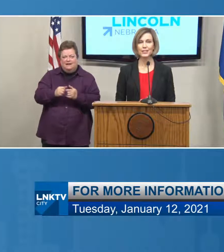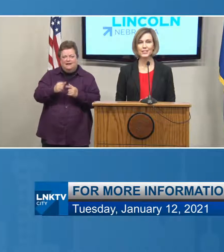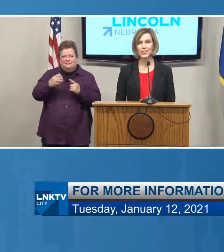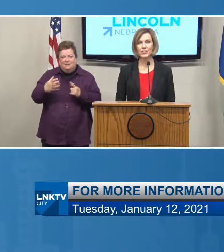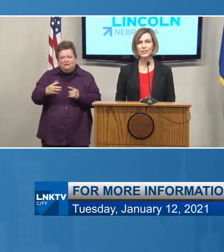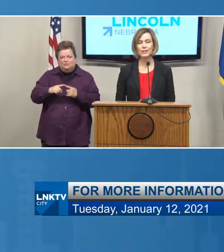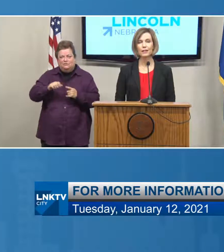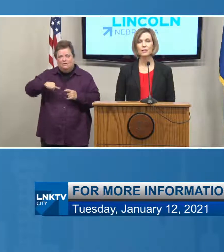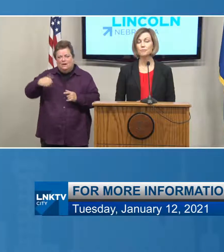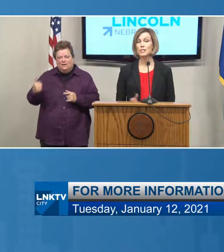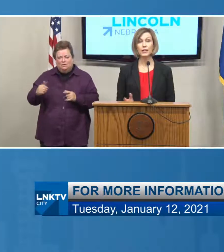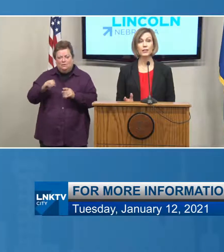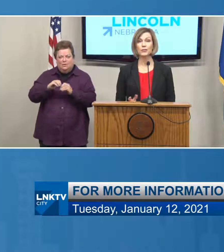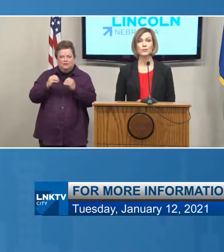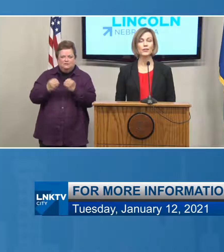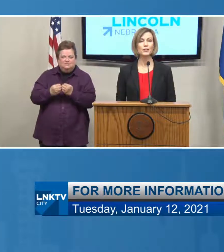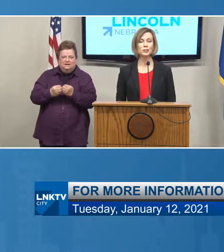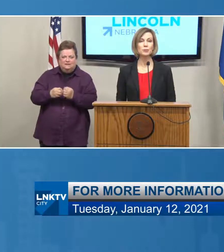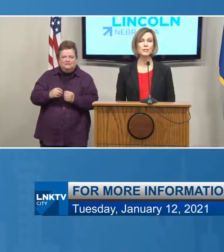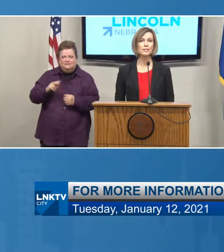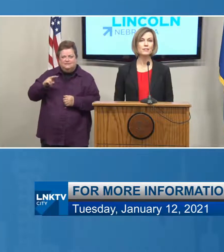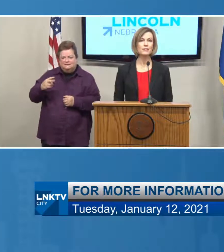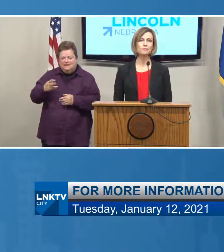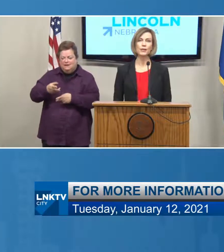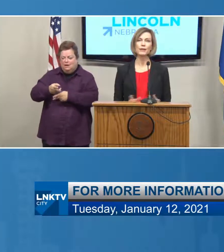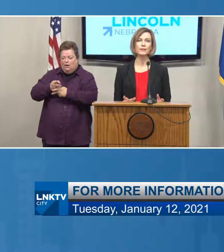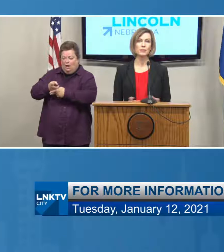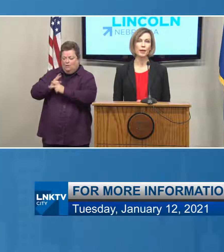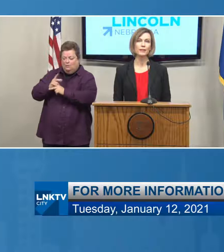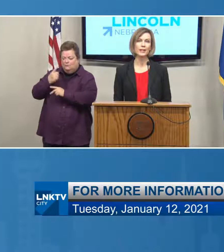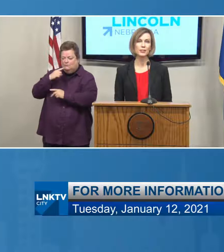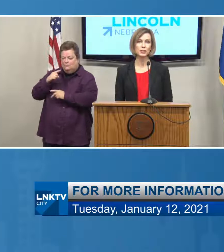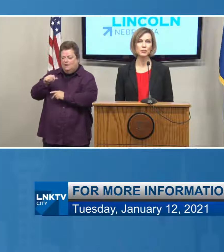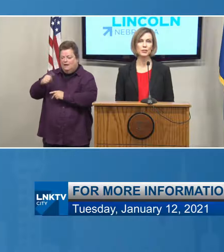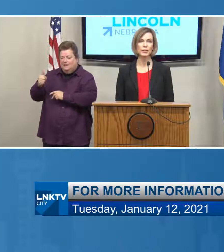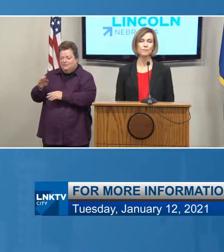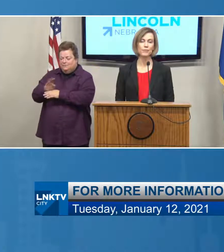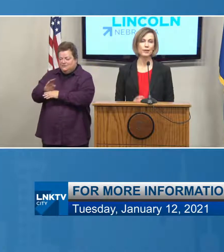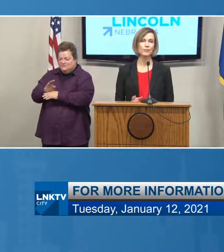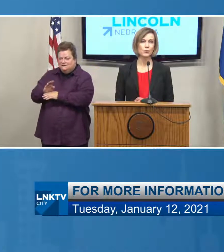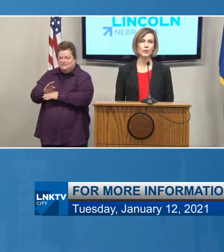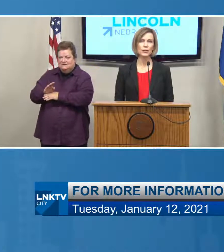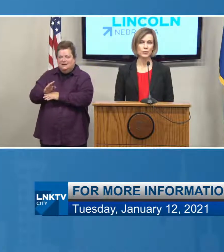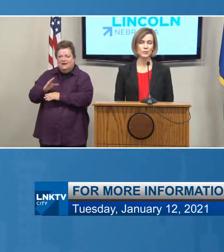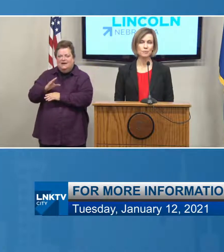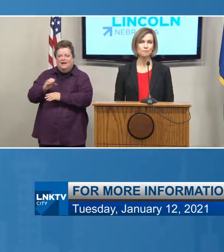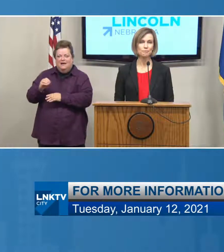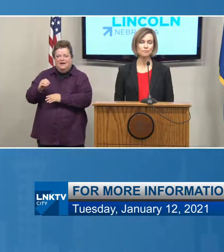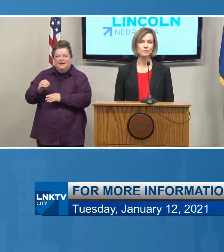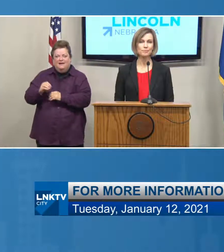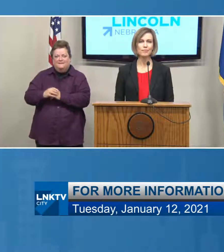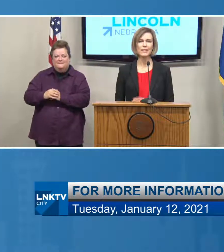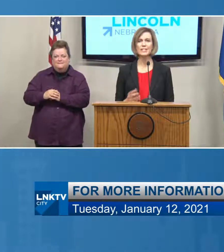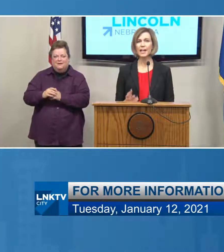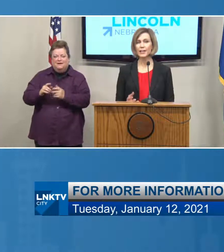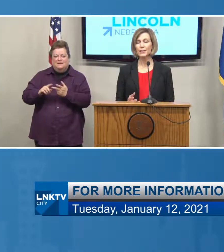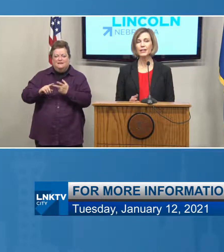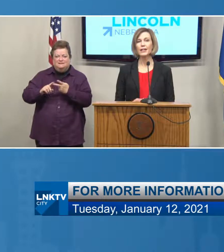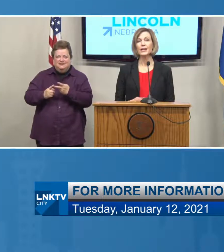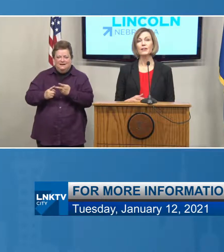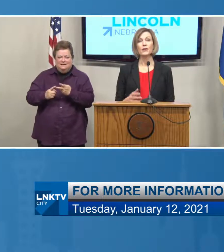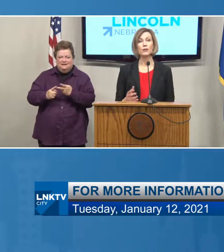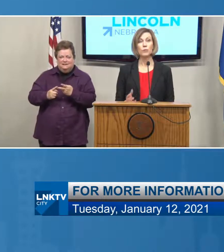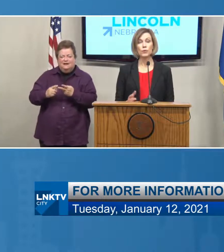additional organizations, second loans for eligible businesses, and expanded eligibility for the loans. And